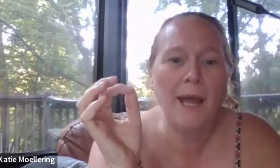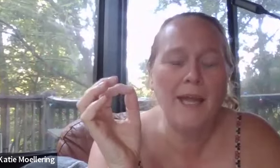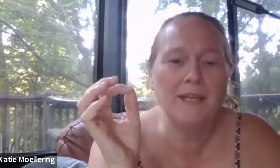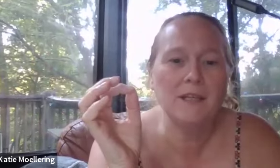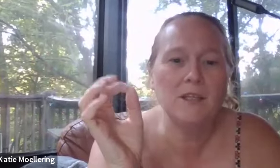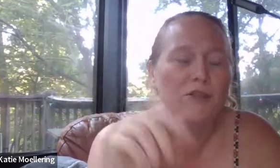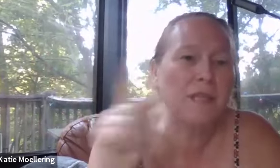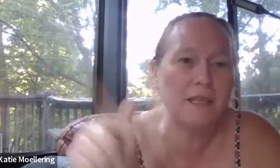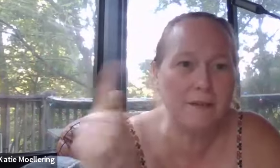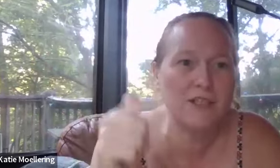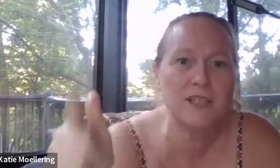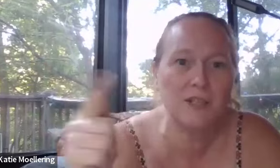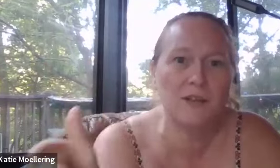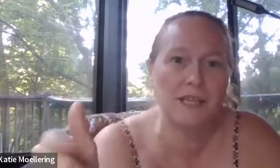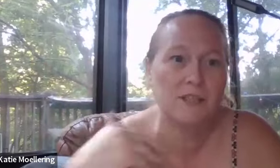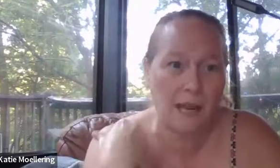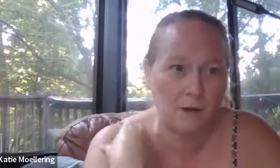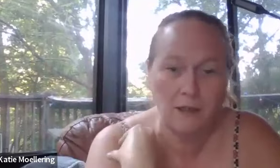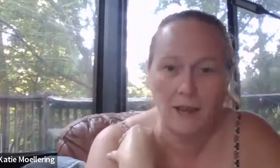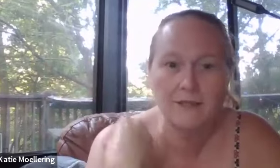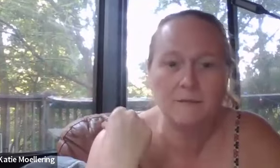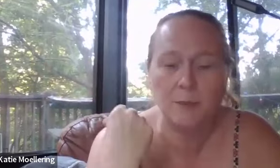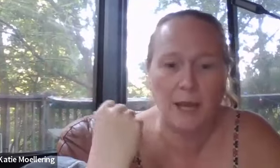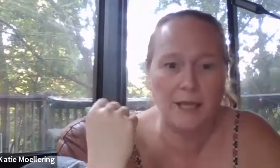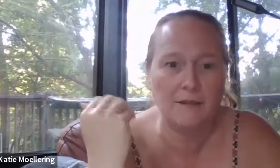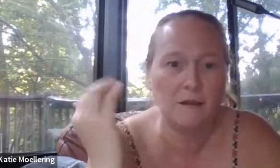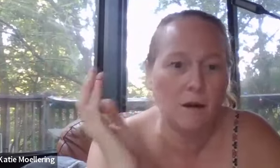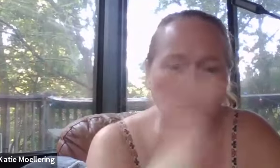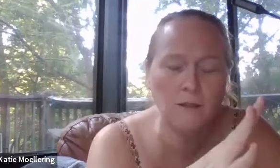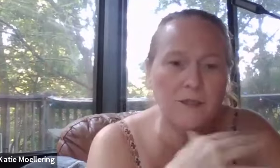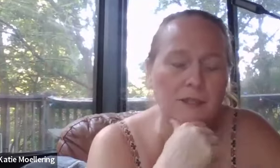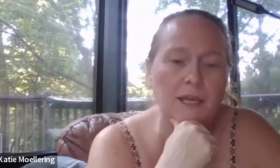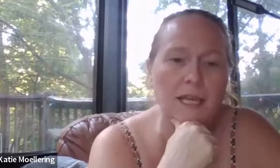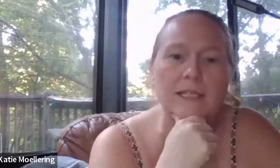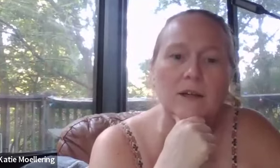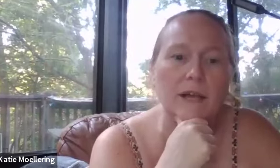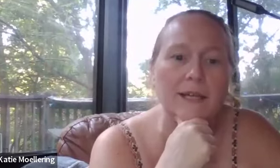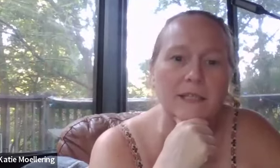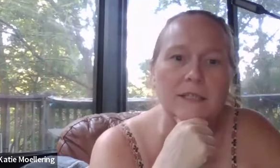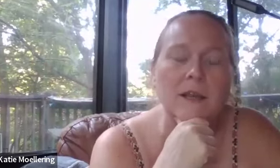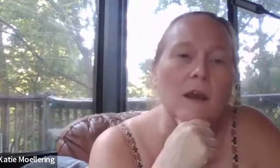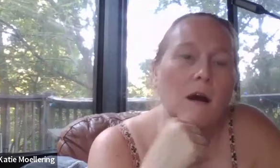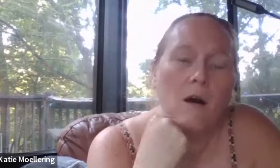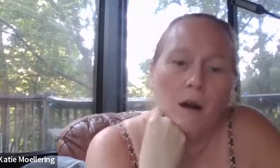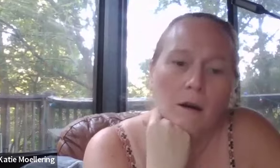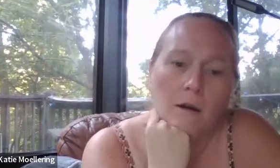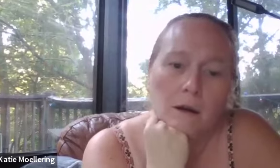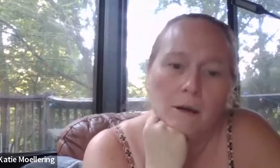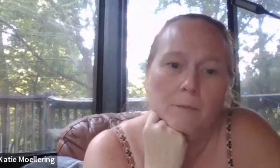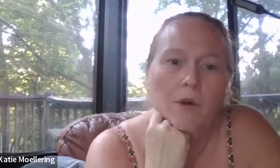But usually, I just send y'all the link to our class, but all of the ASL classes are on